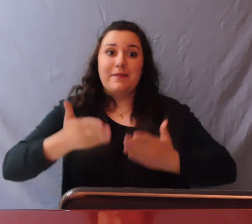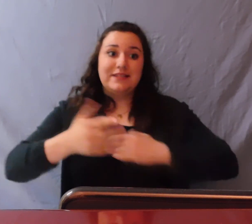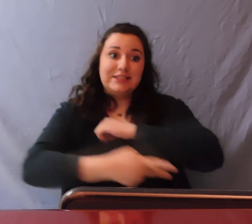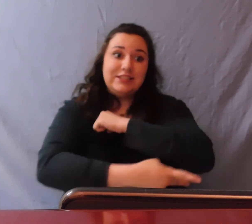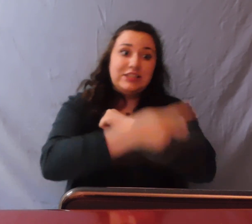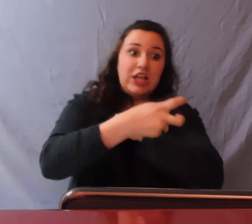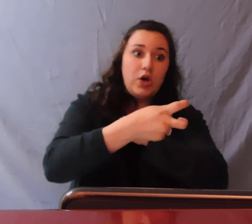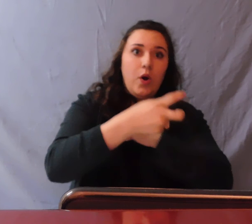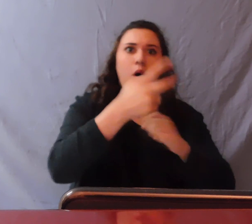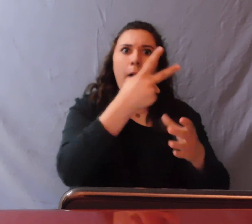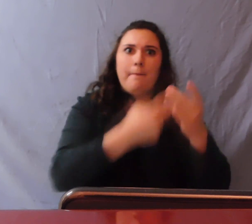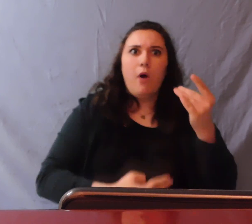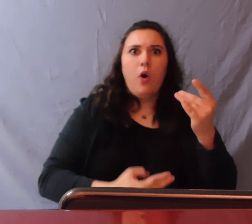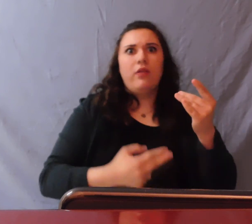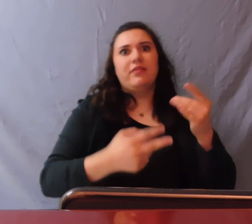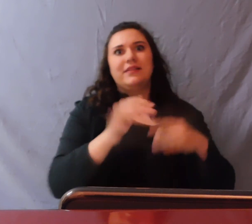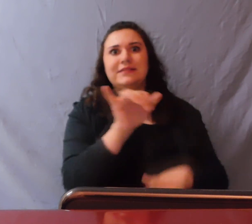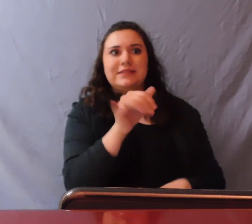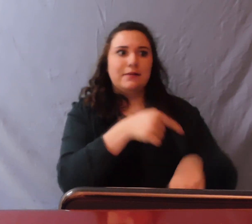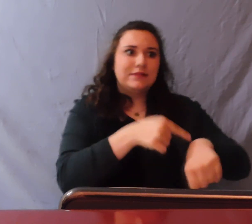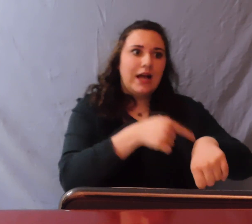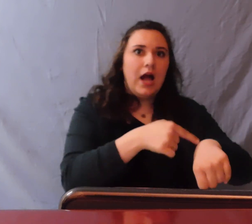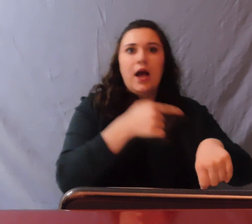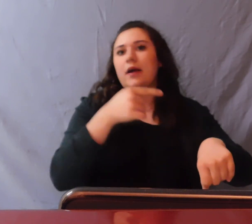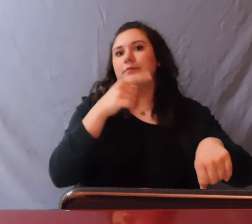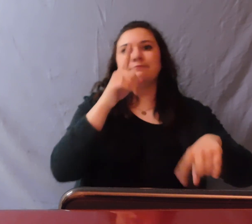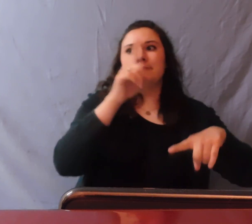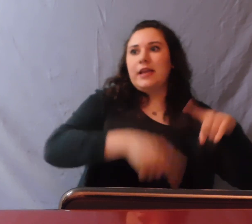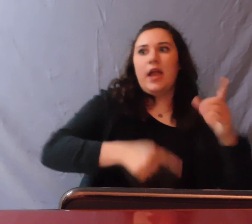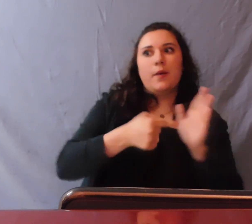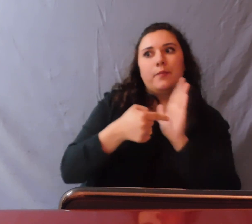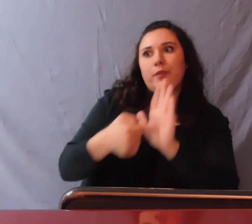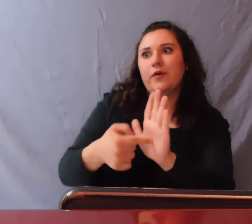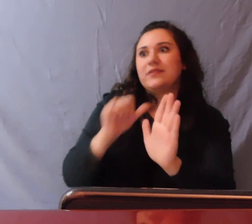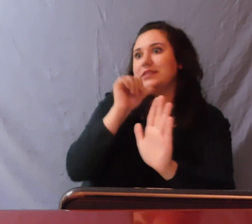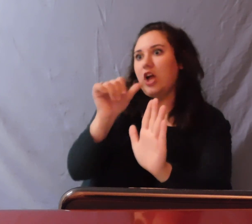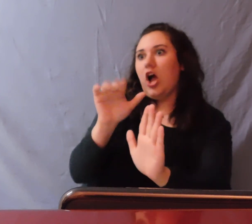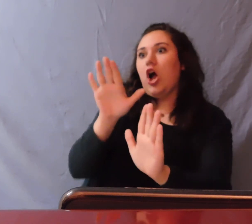following, so we ensure that you get the card and the PIN separately.